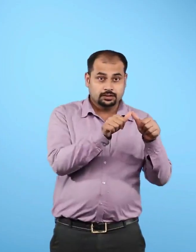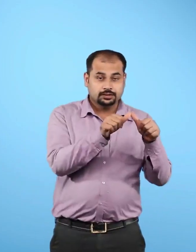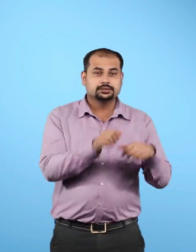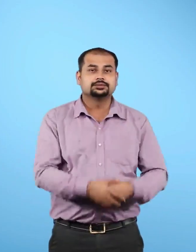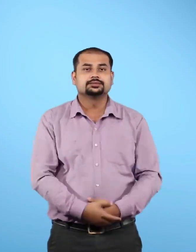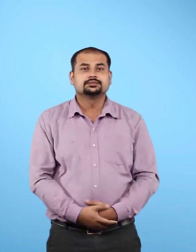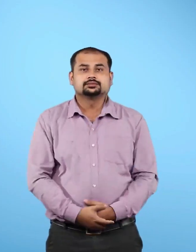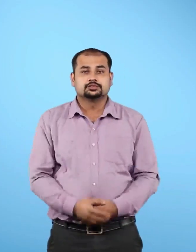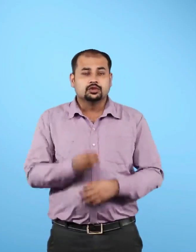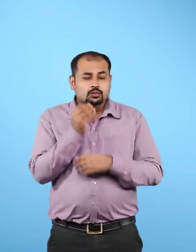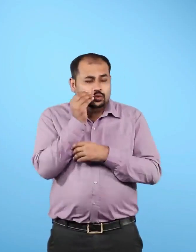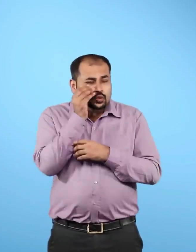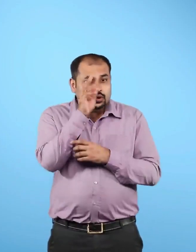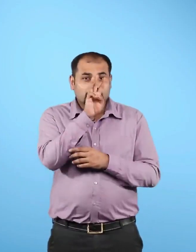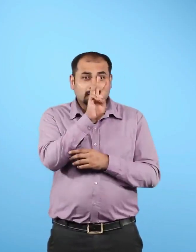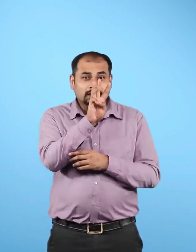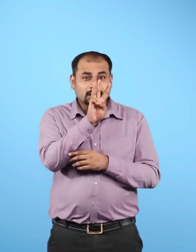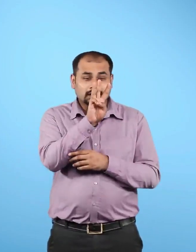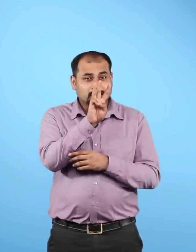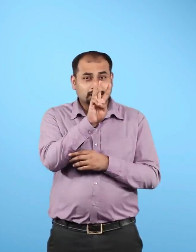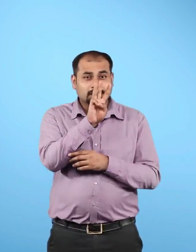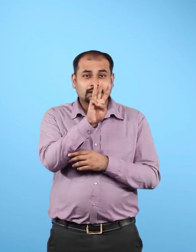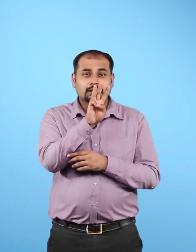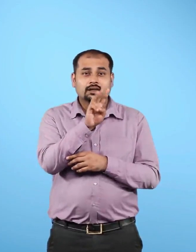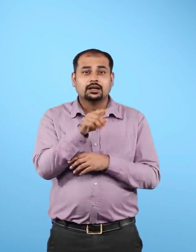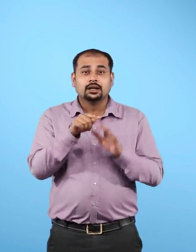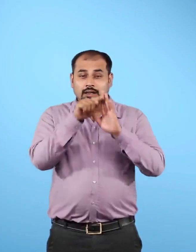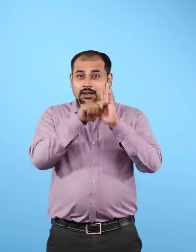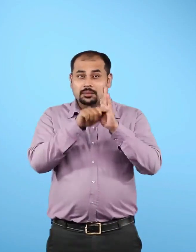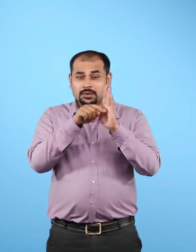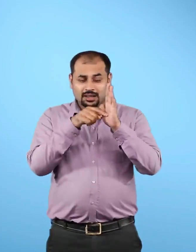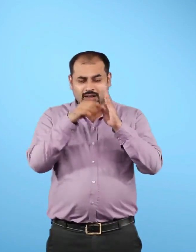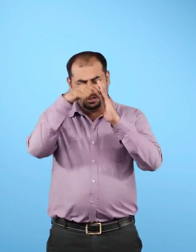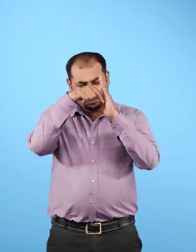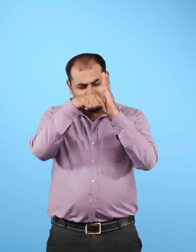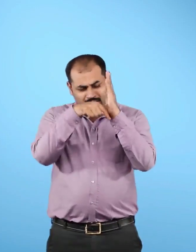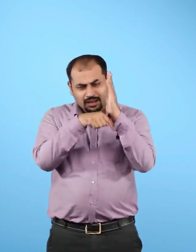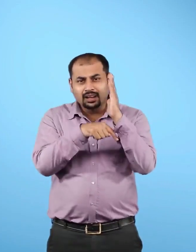A. Which place had the lowest temperature at 3 a.m.?